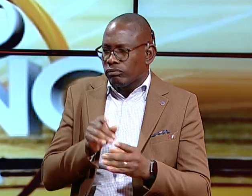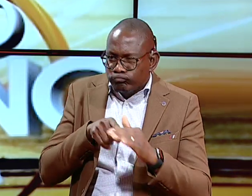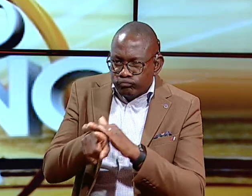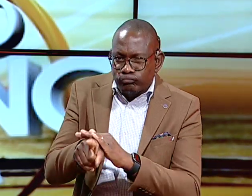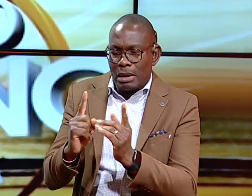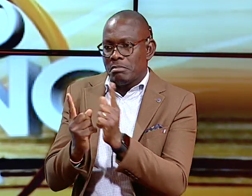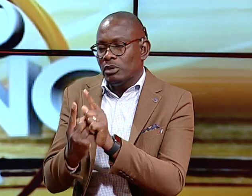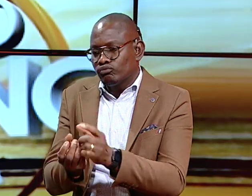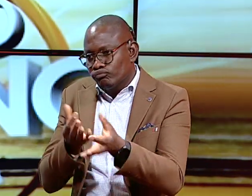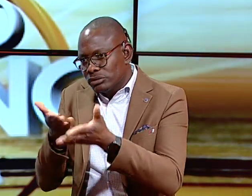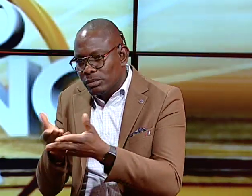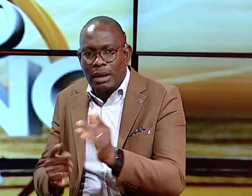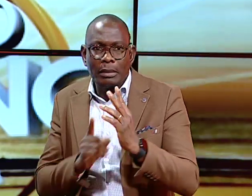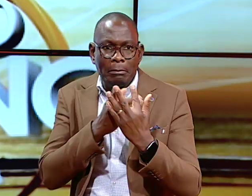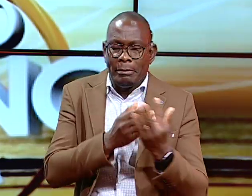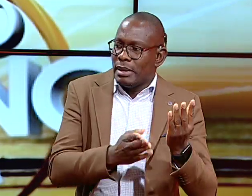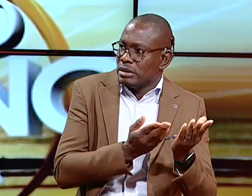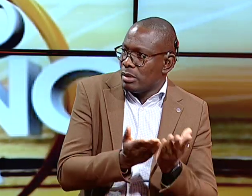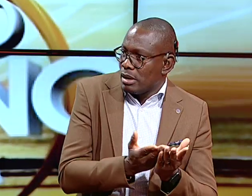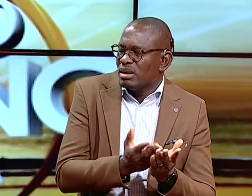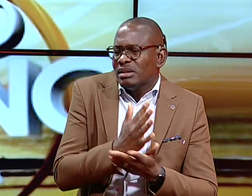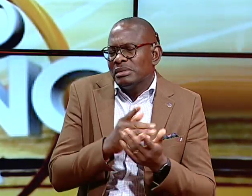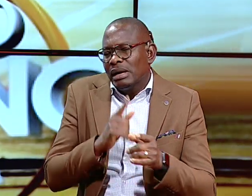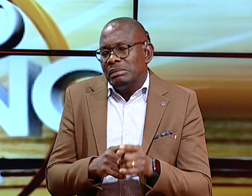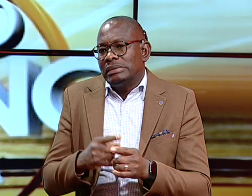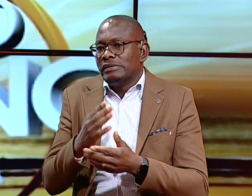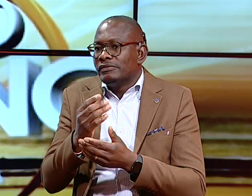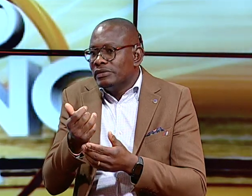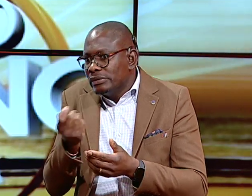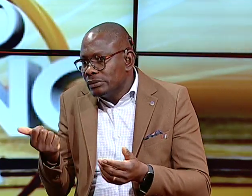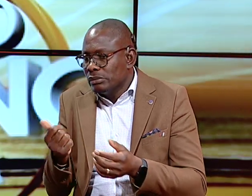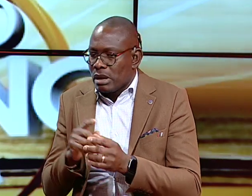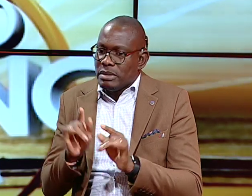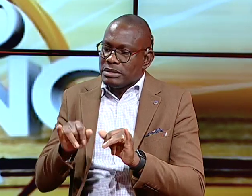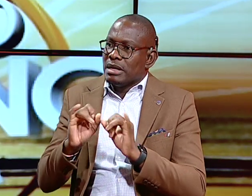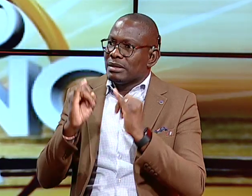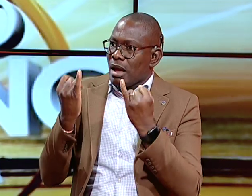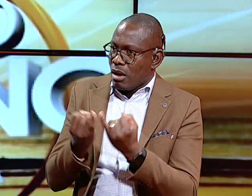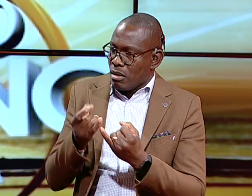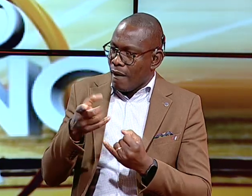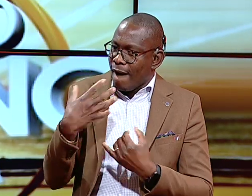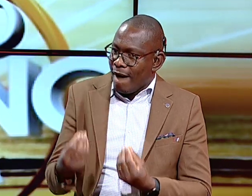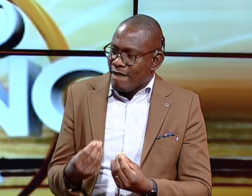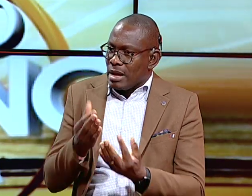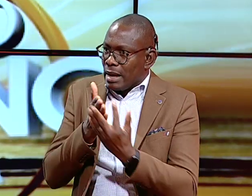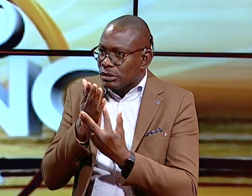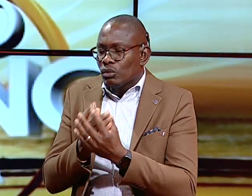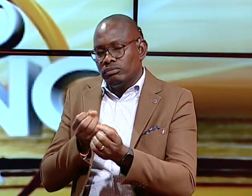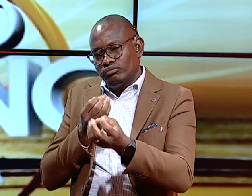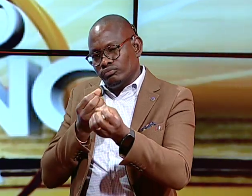are accessible, that their needs are met, in terms of that there are discussions with them, that we can hear what their needs are